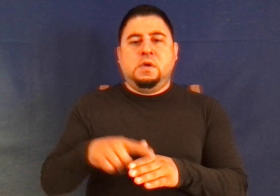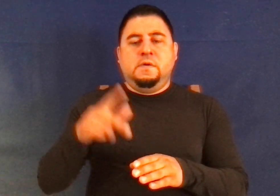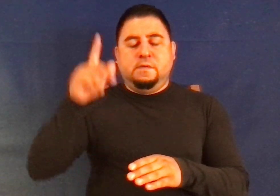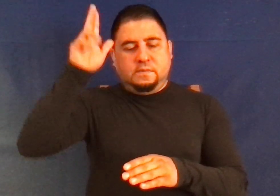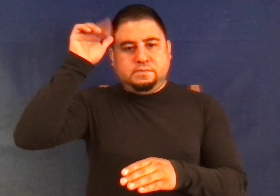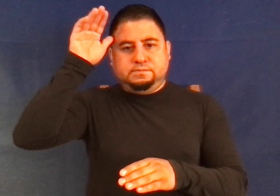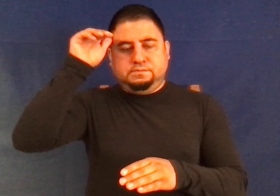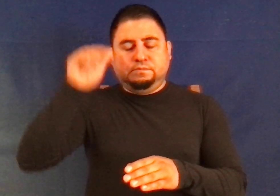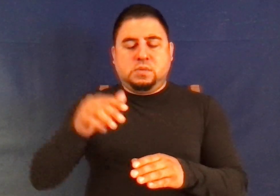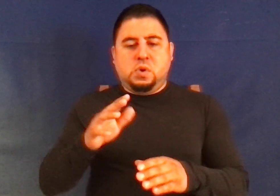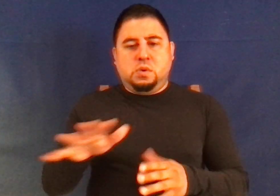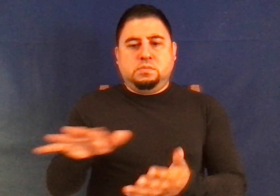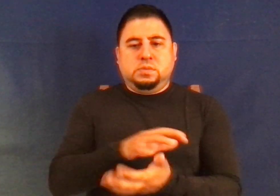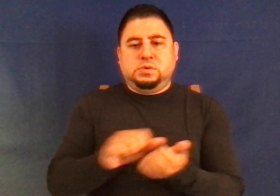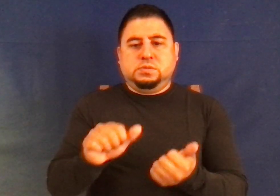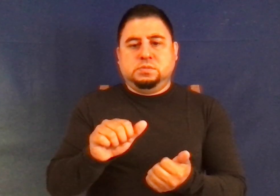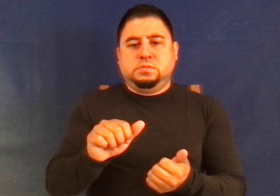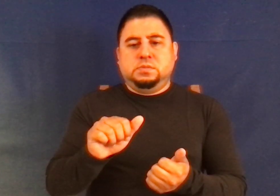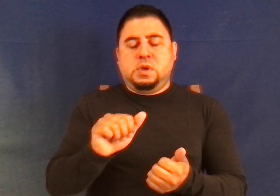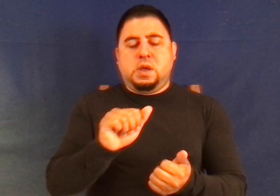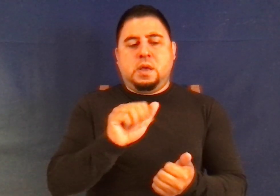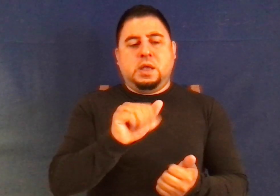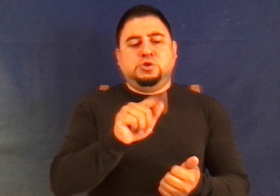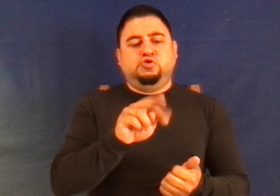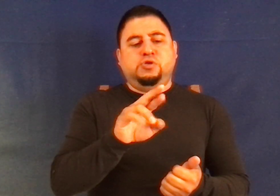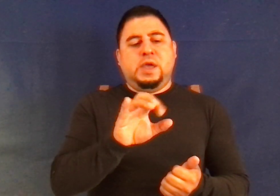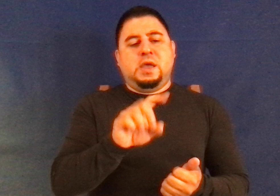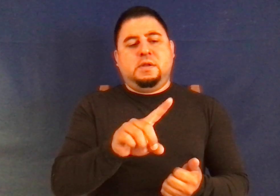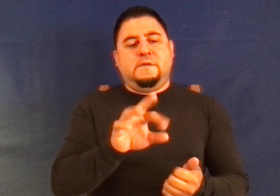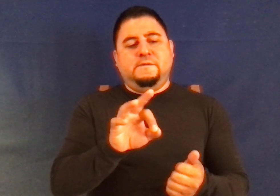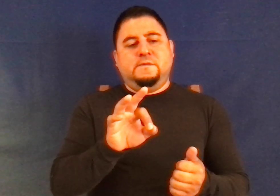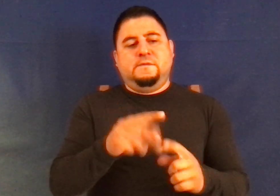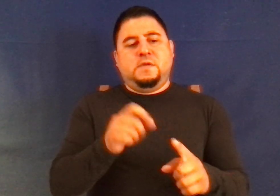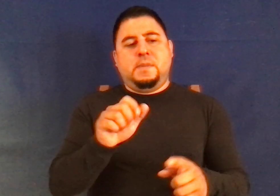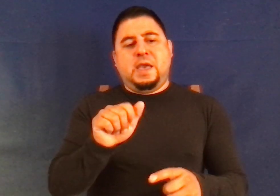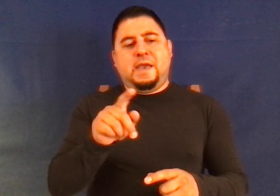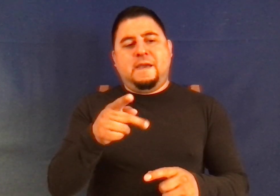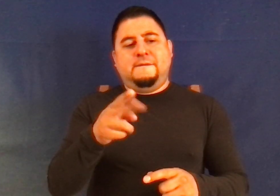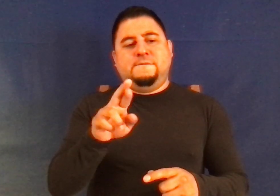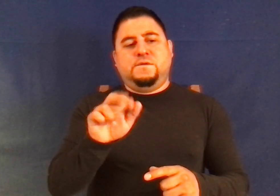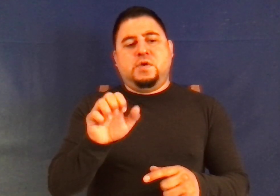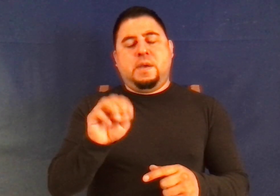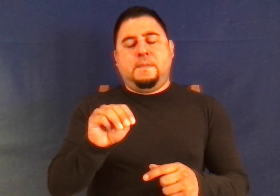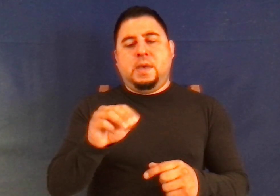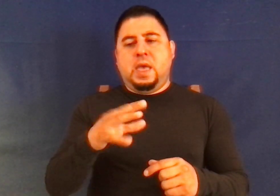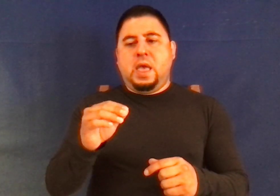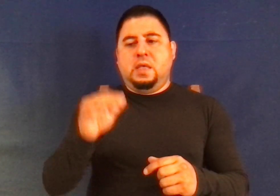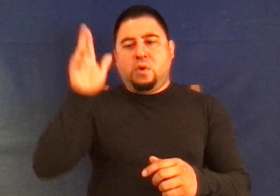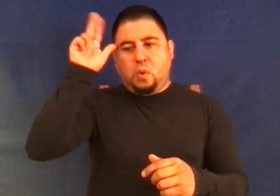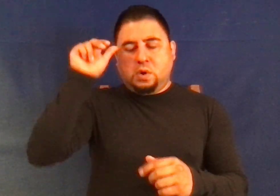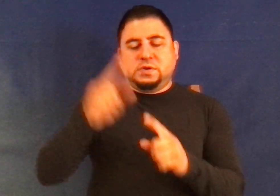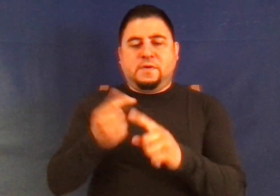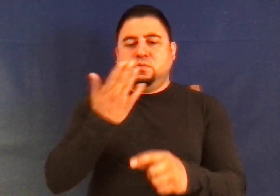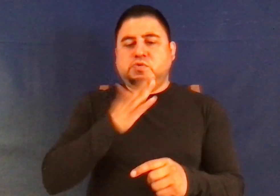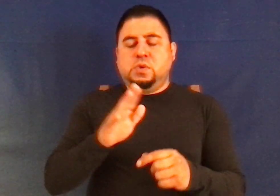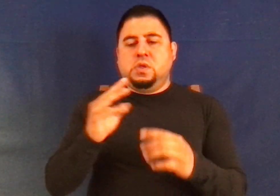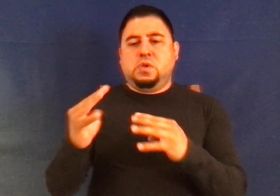the chariot from Ephron and the horse from Jerusalem. The warrior's bow shall